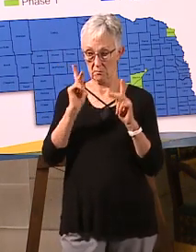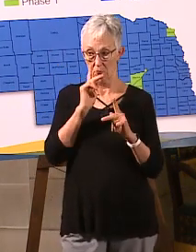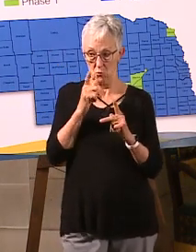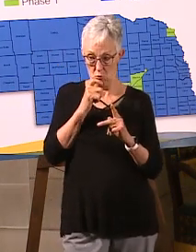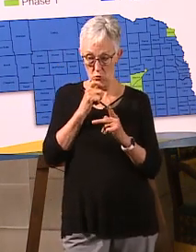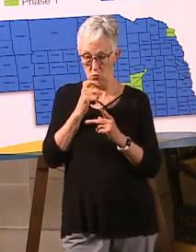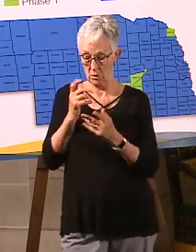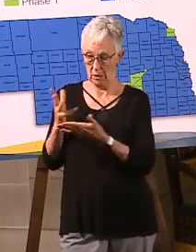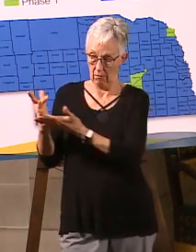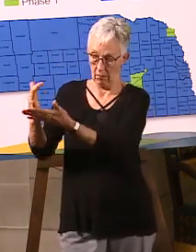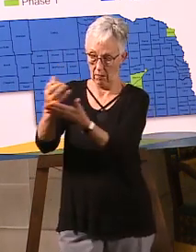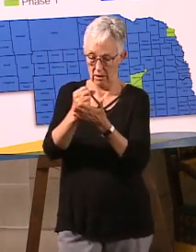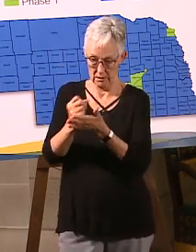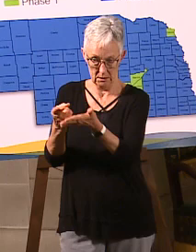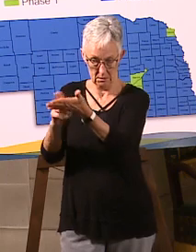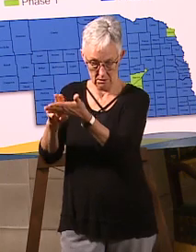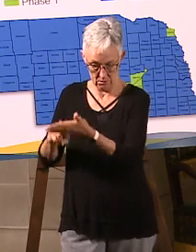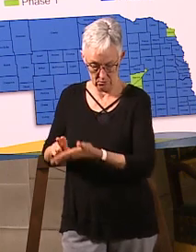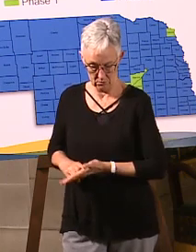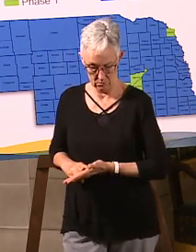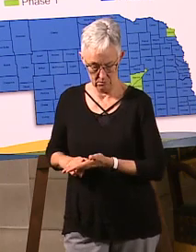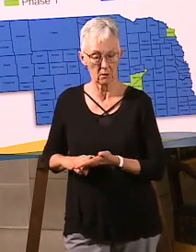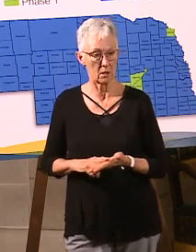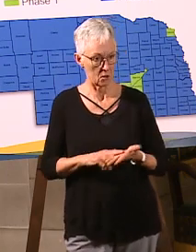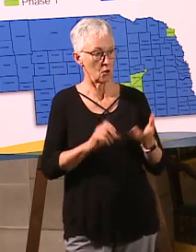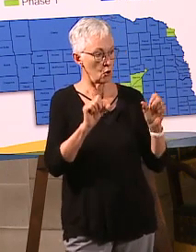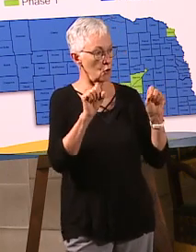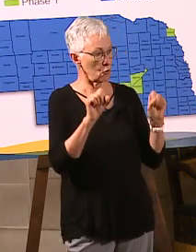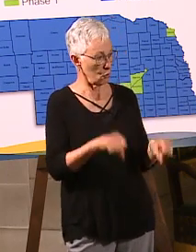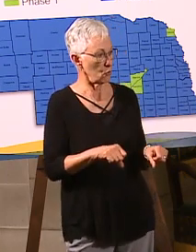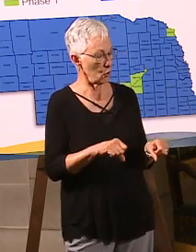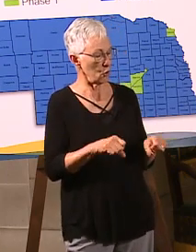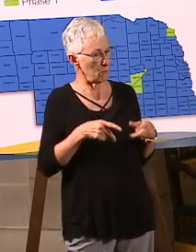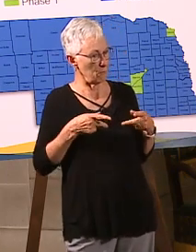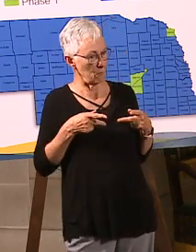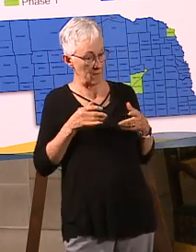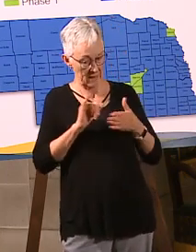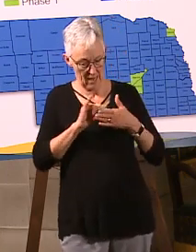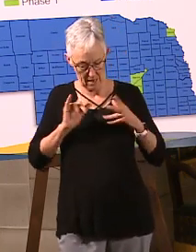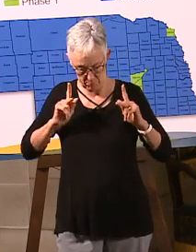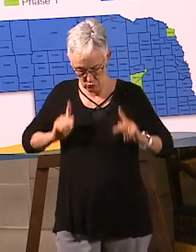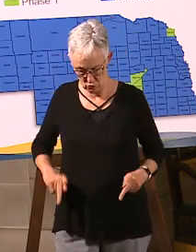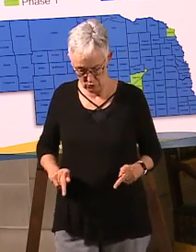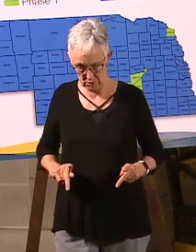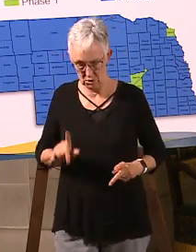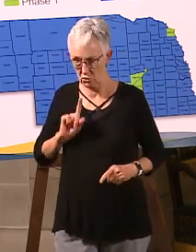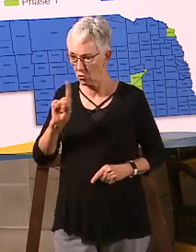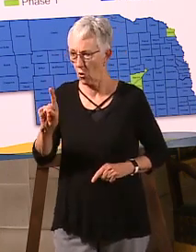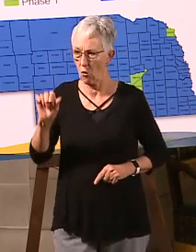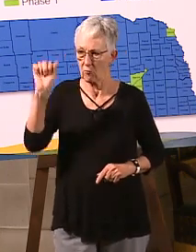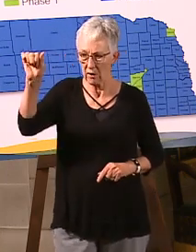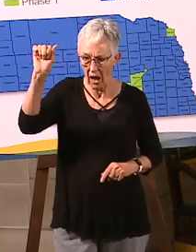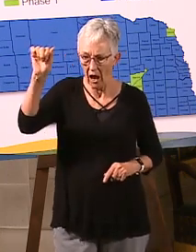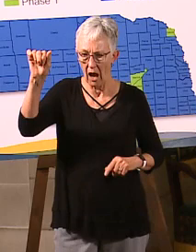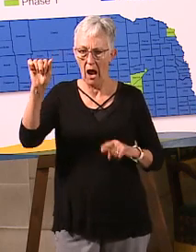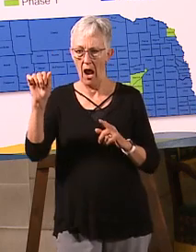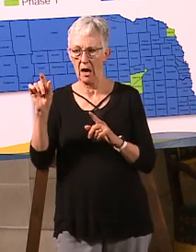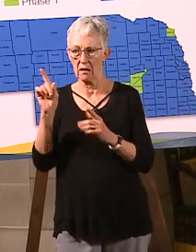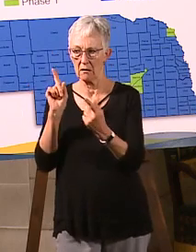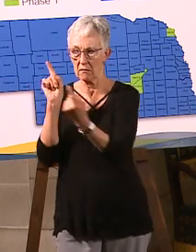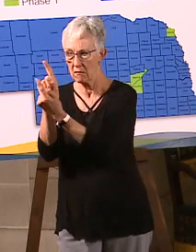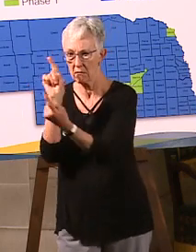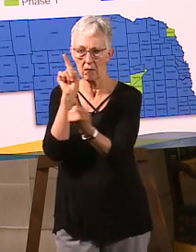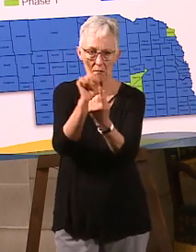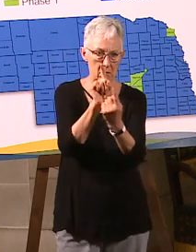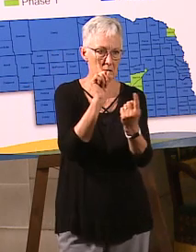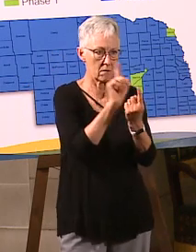the DHMs with regard to the petition gatherers. However, if they're not, one of the things we found, or there's been at least some anecdotal evidence